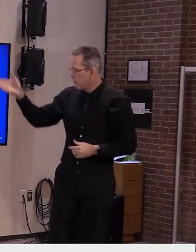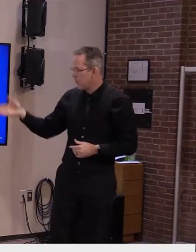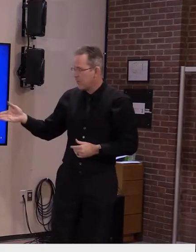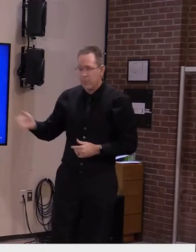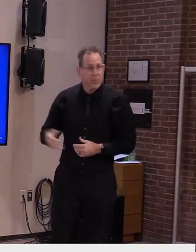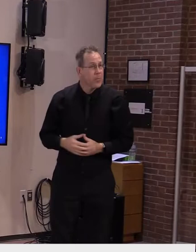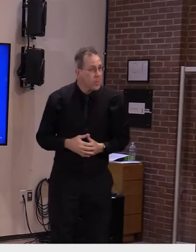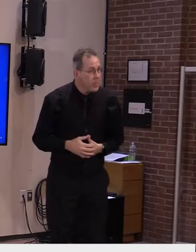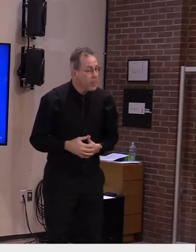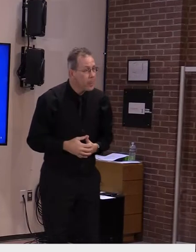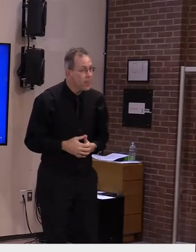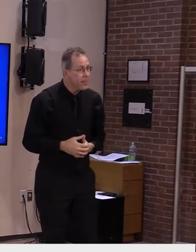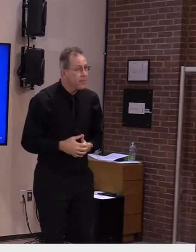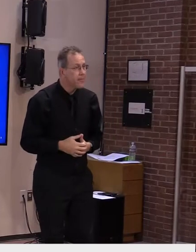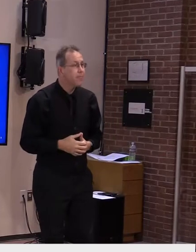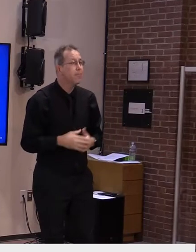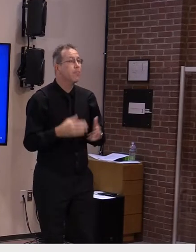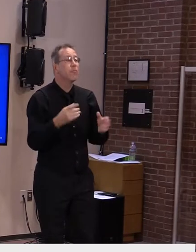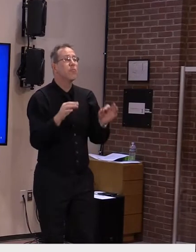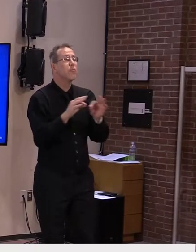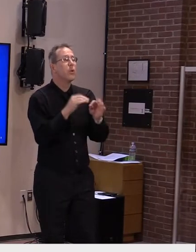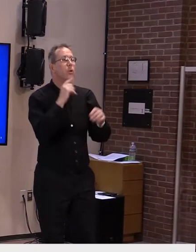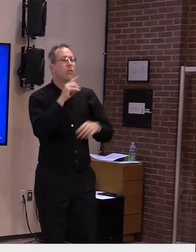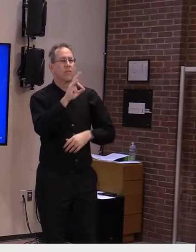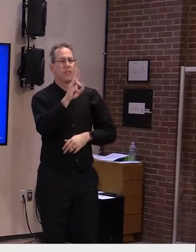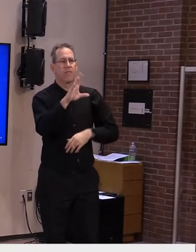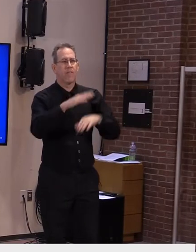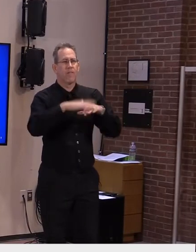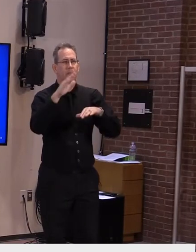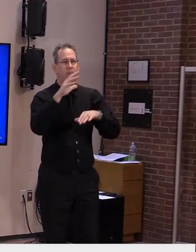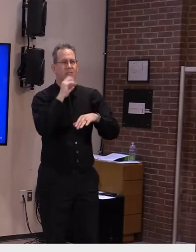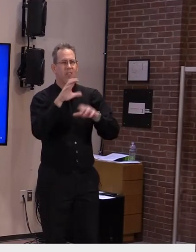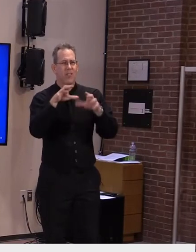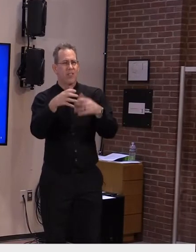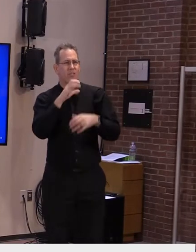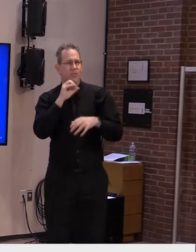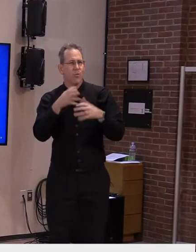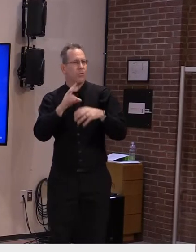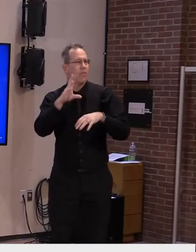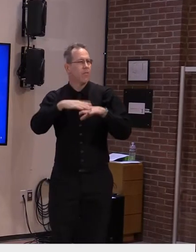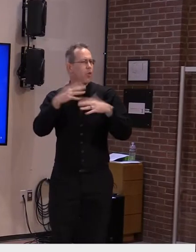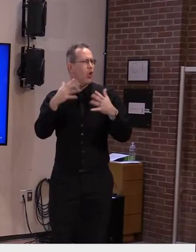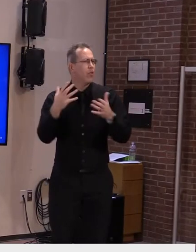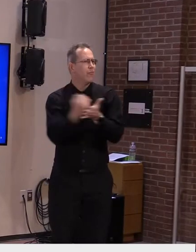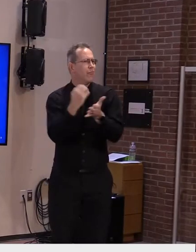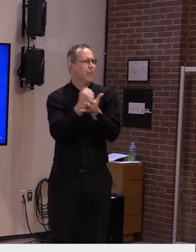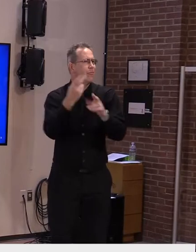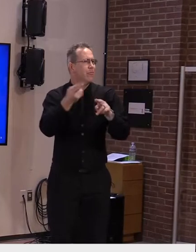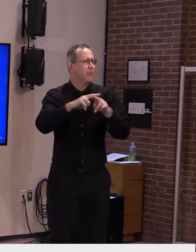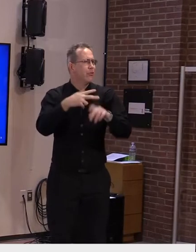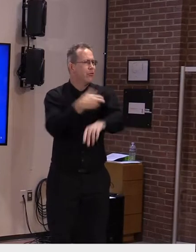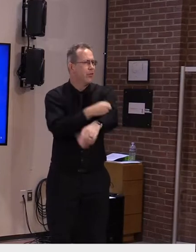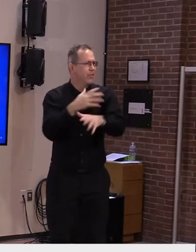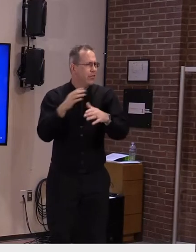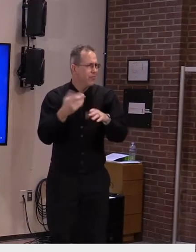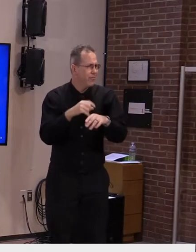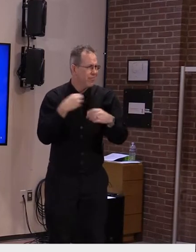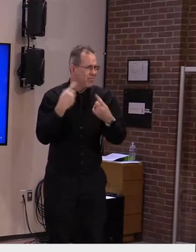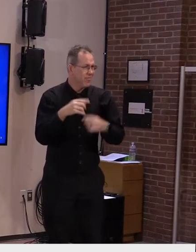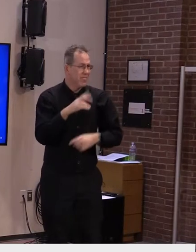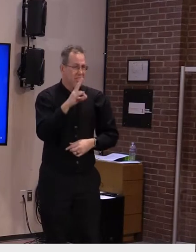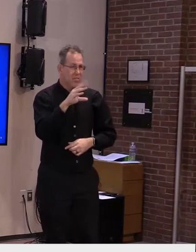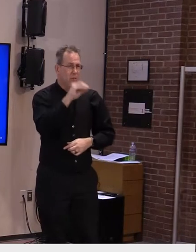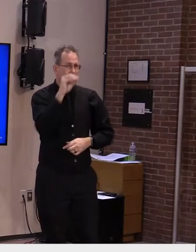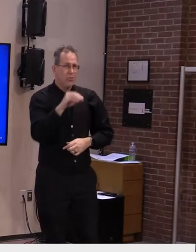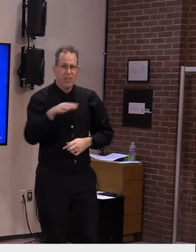importantly, at this point, the 65 and older population. Just under 64% of those who are 65 and older who are fully vaccinated have also